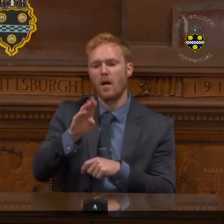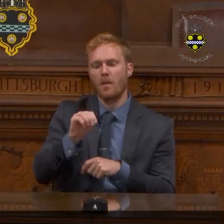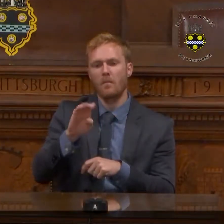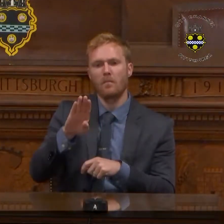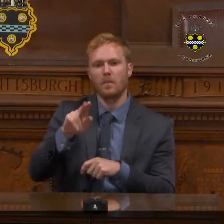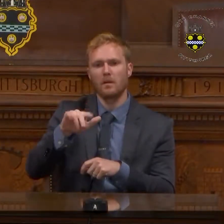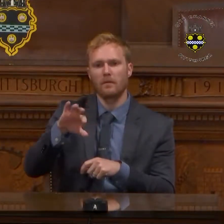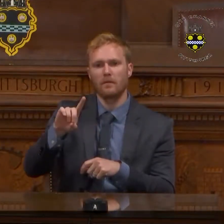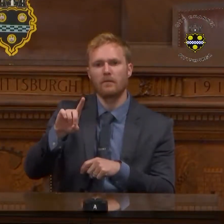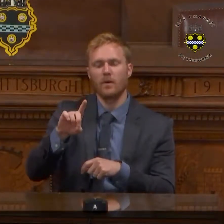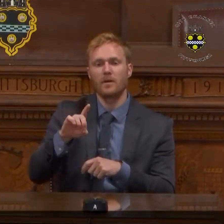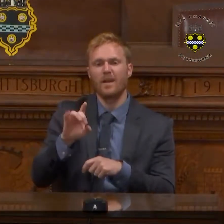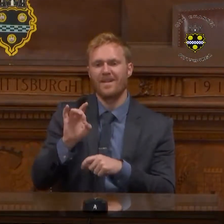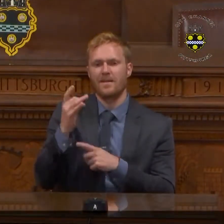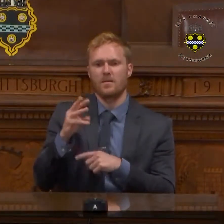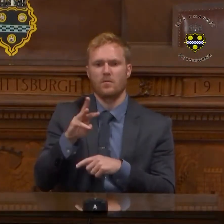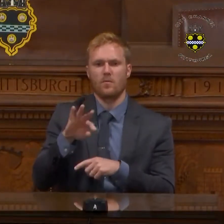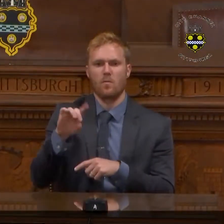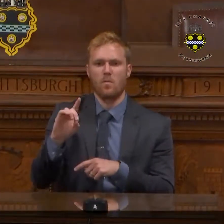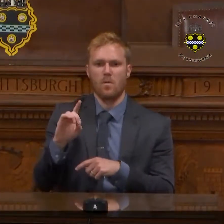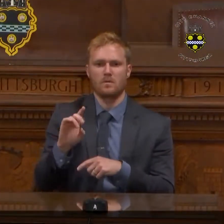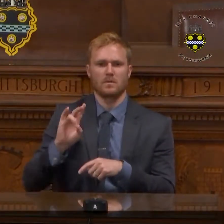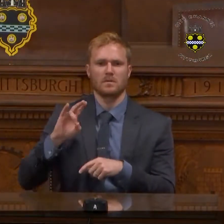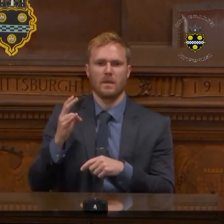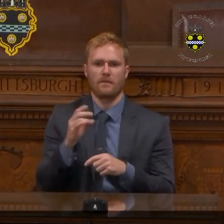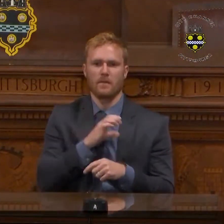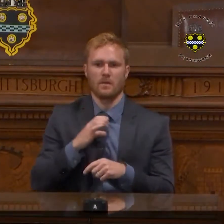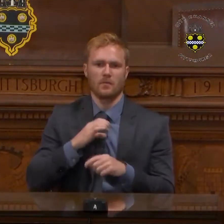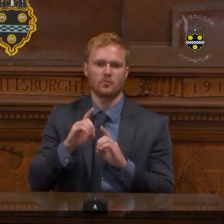Ward, 7th Council District.